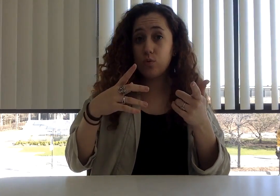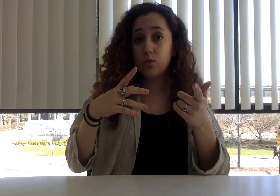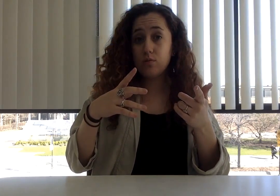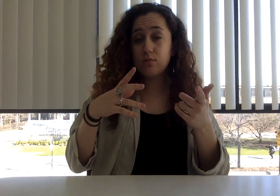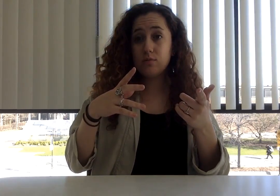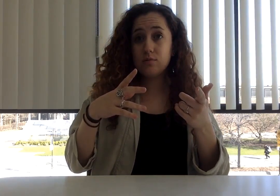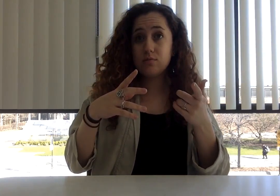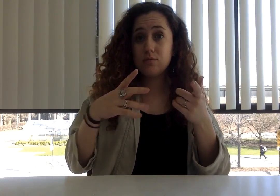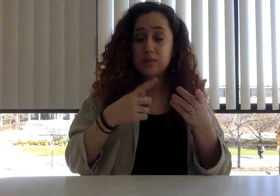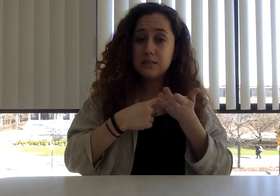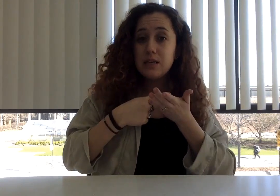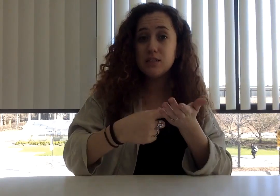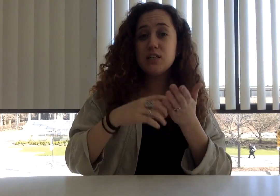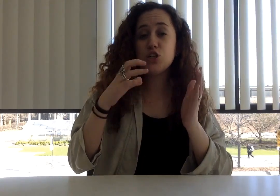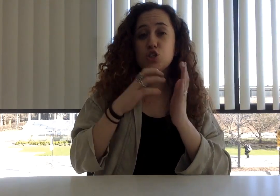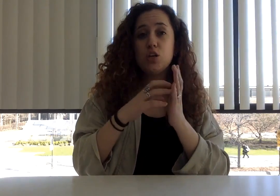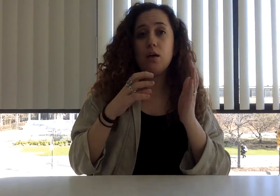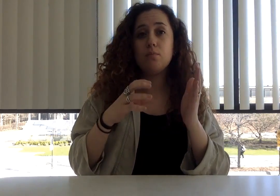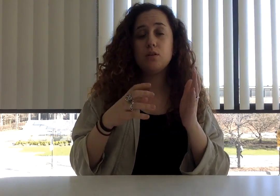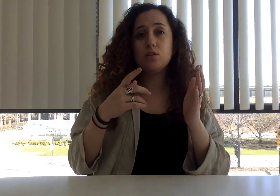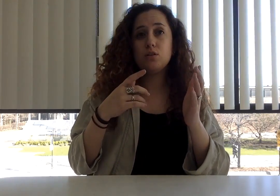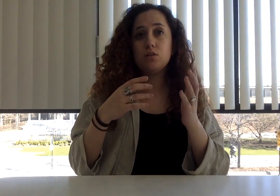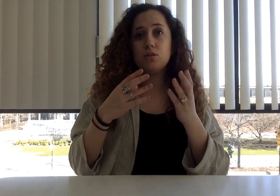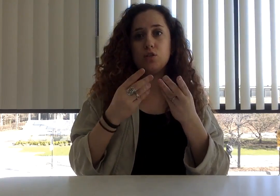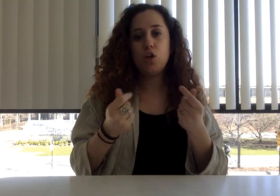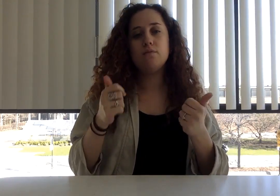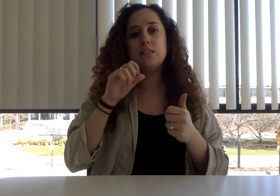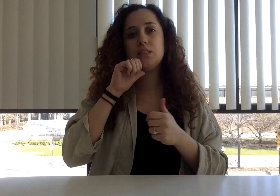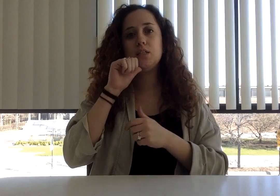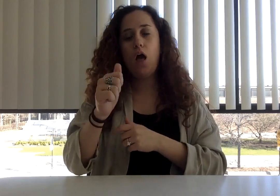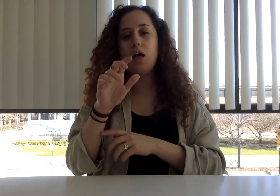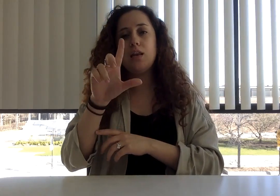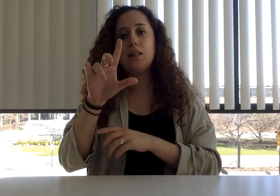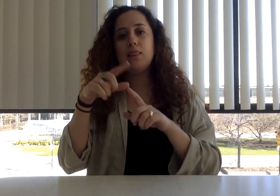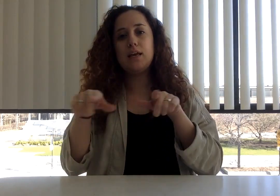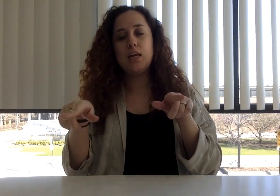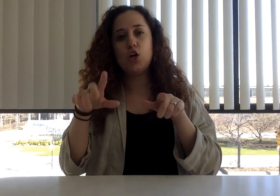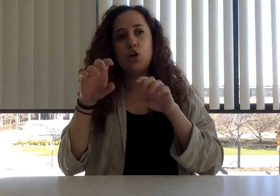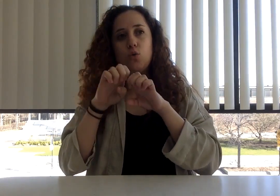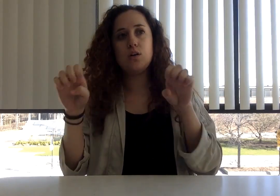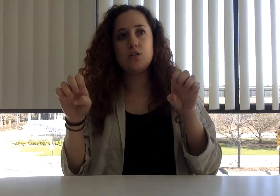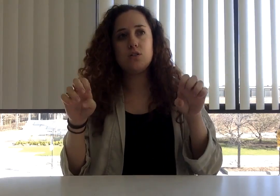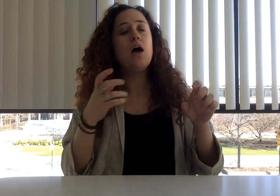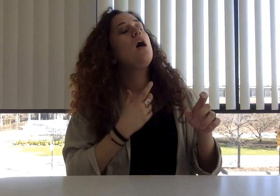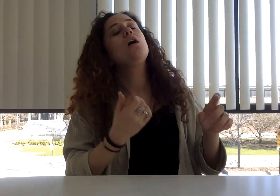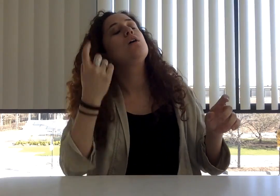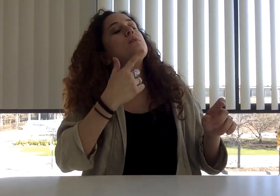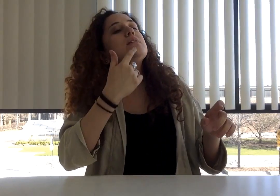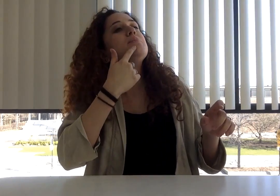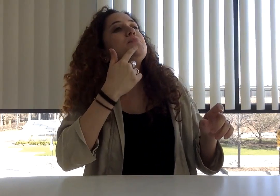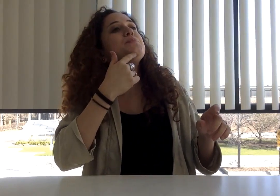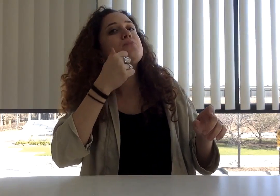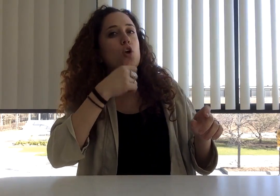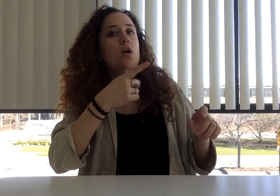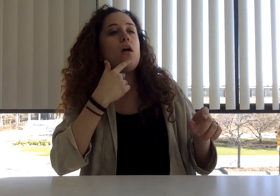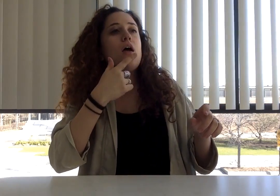equations? because we never, I get what you're saying, but We we just never didn't- we talked didn't do about enough circles in circles. this context. You know what I mean? And